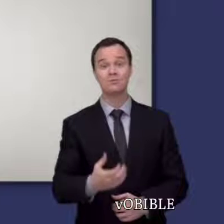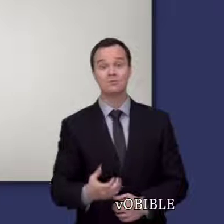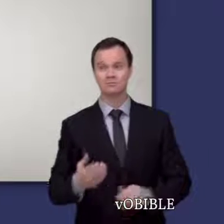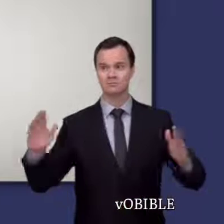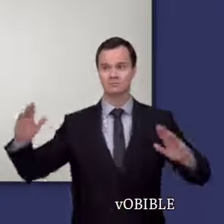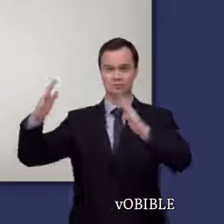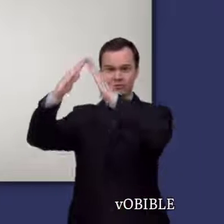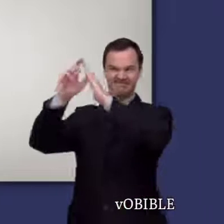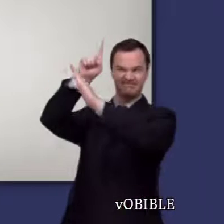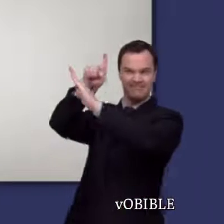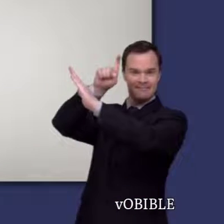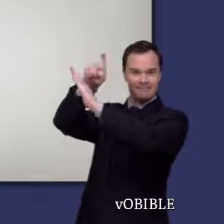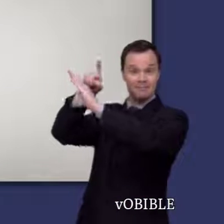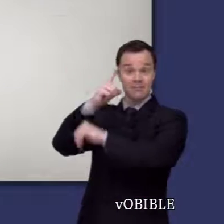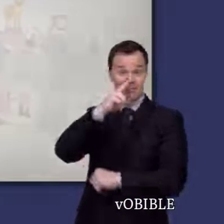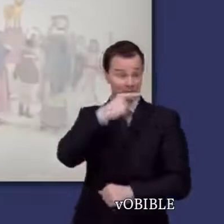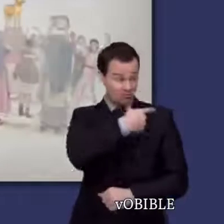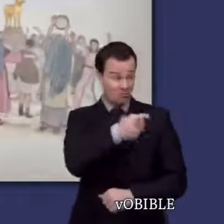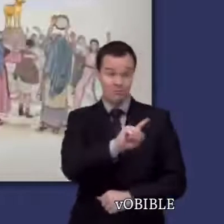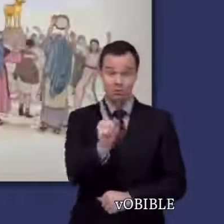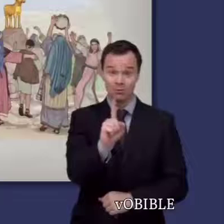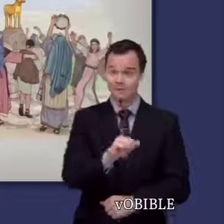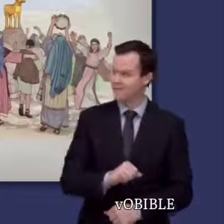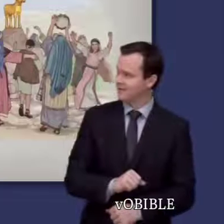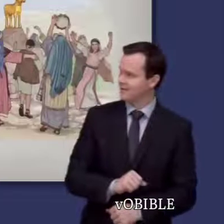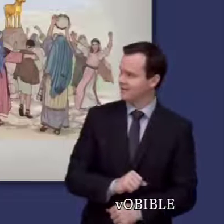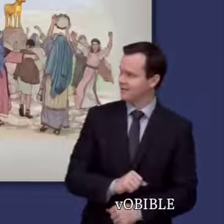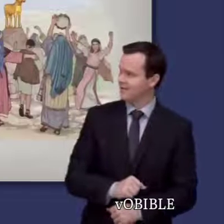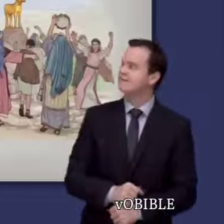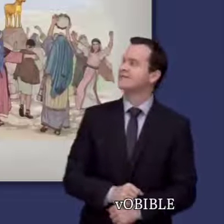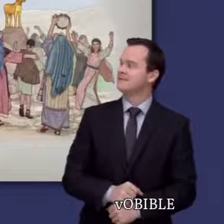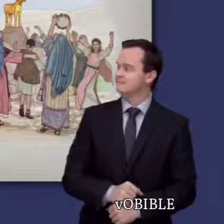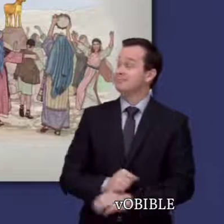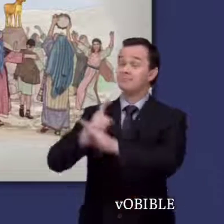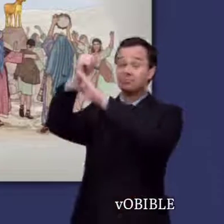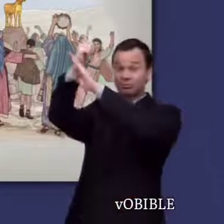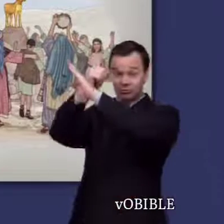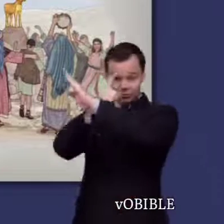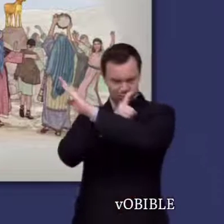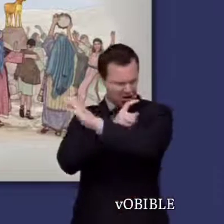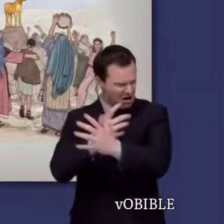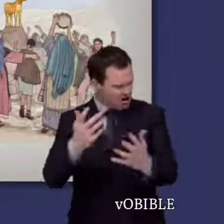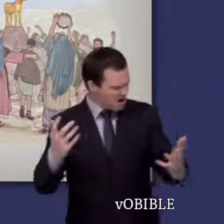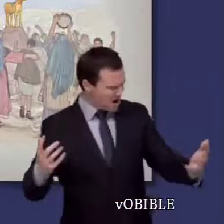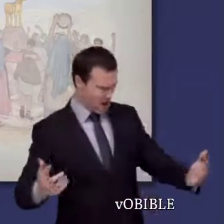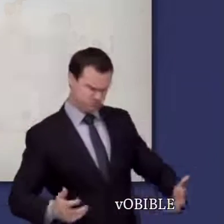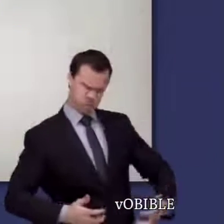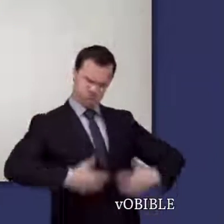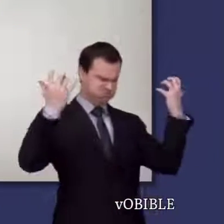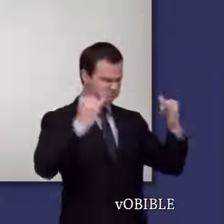32, while Moses is on Mount Sinai, the people make a golden calf and worship it with dancing and